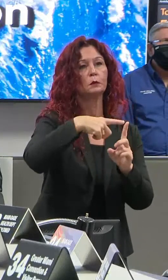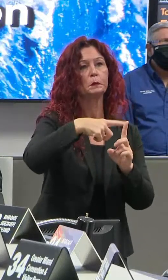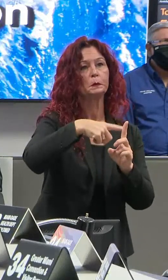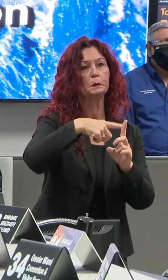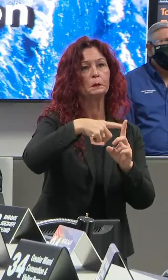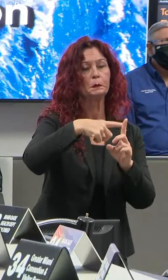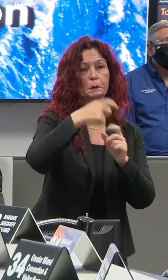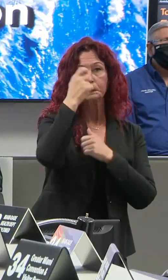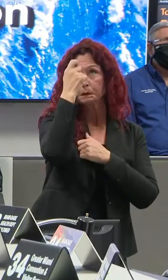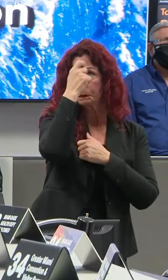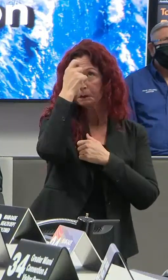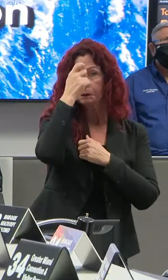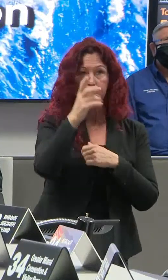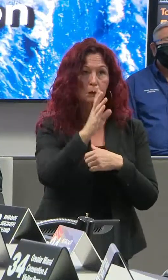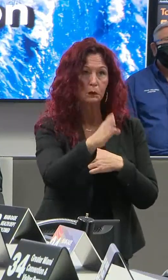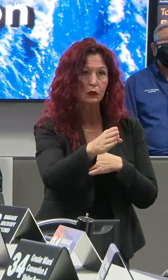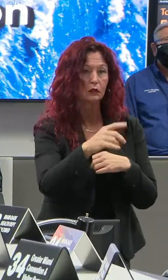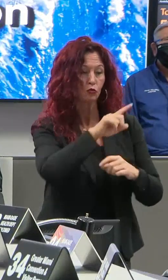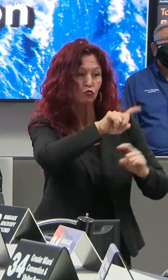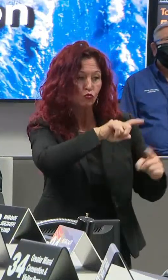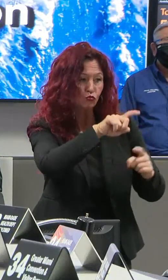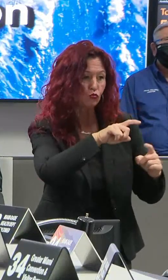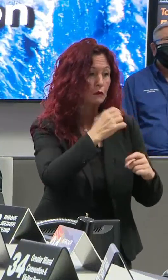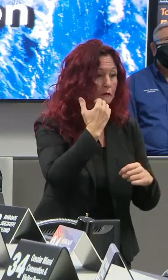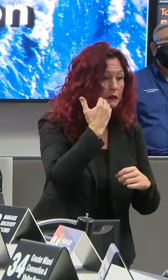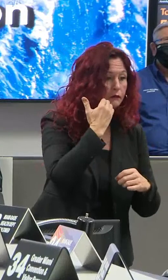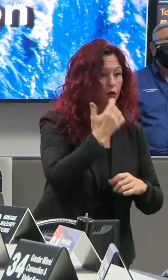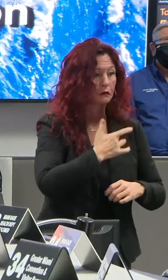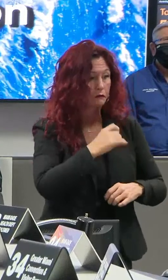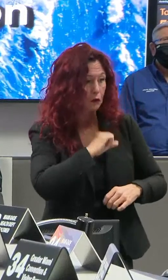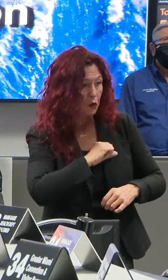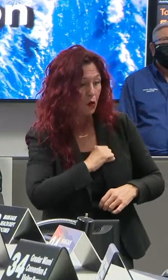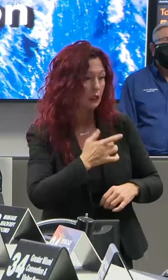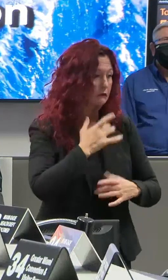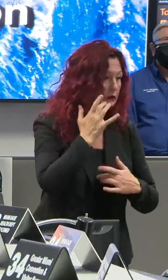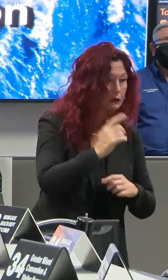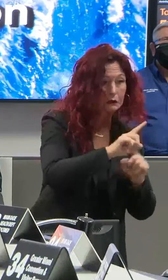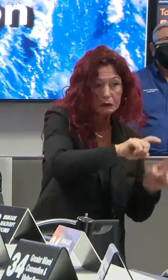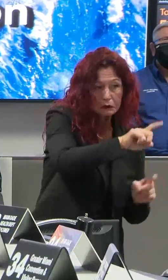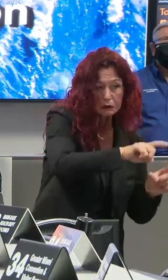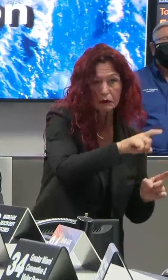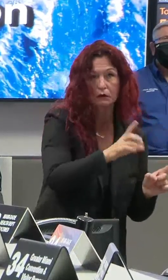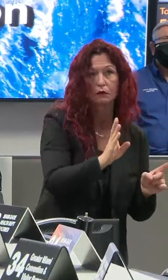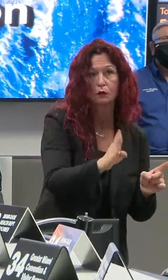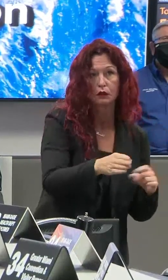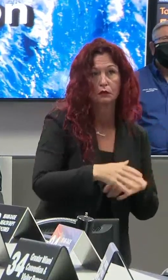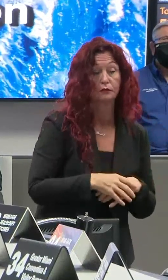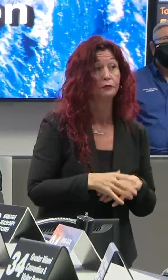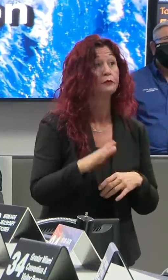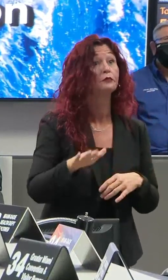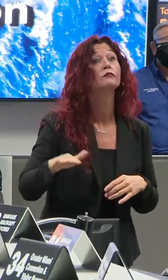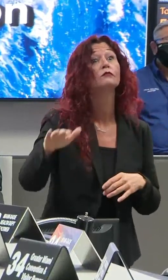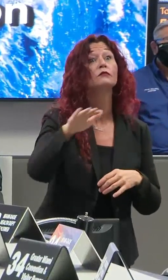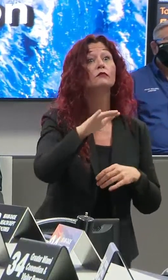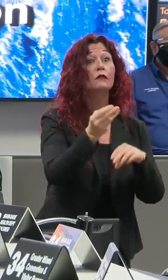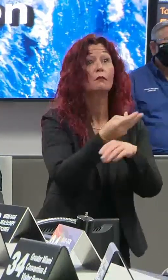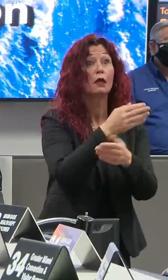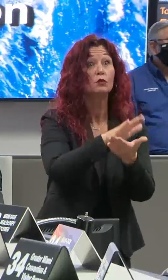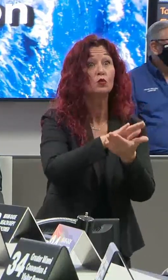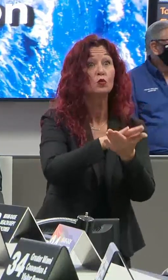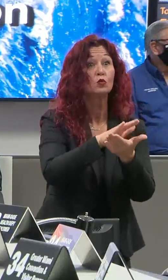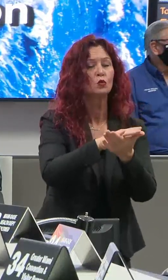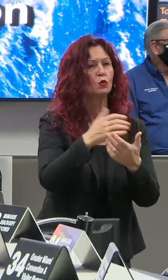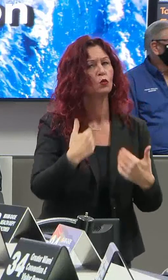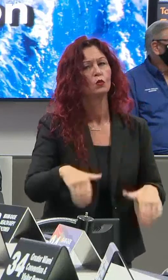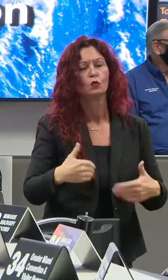that they may have. Miami-Dade County Public Schools have already been working diligently on a deep cleaning of their facilities, and we are grateful for